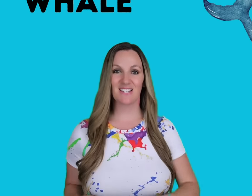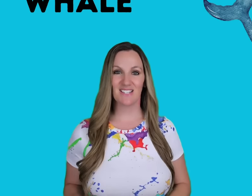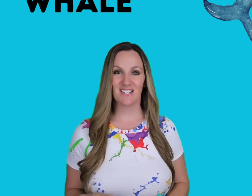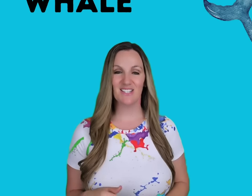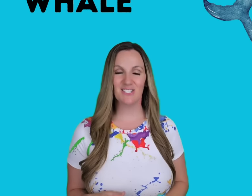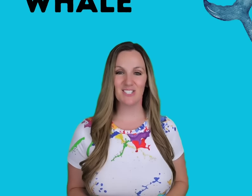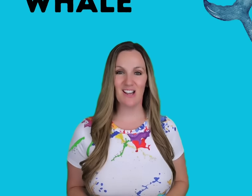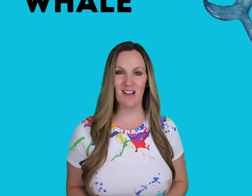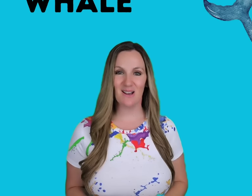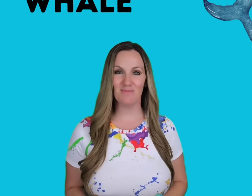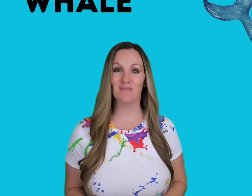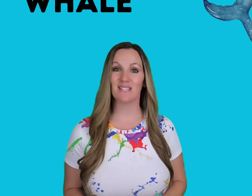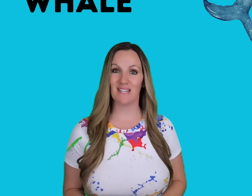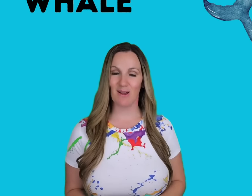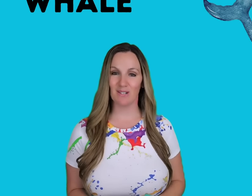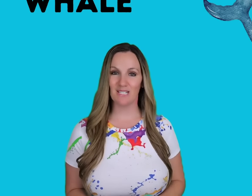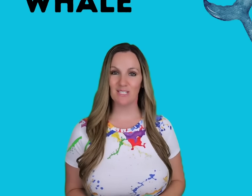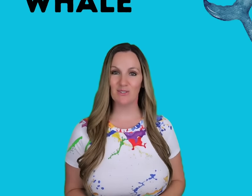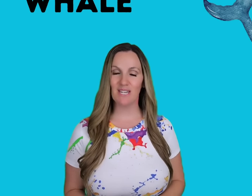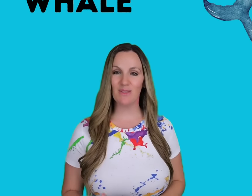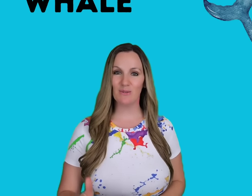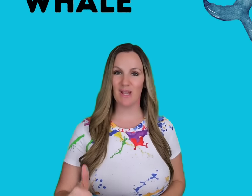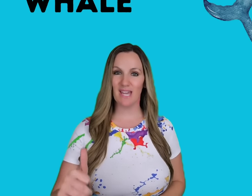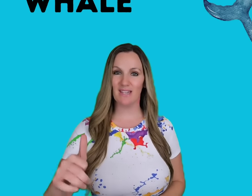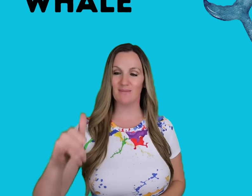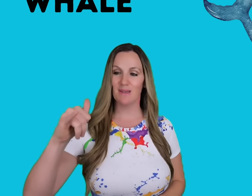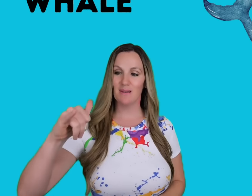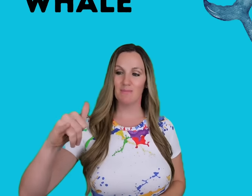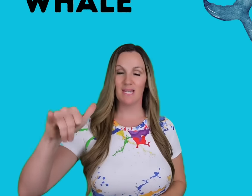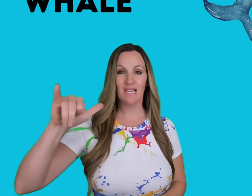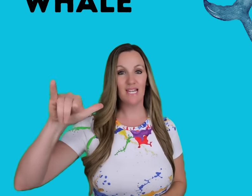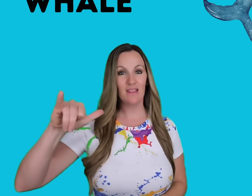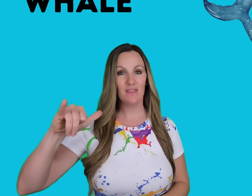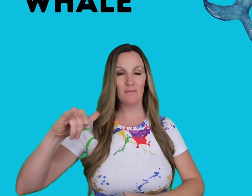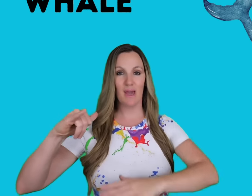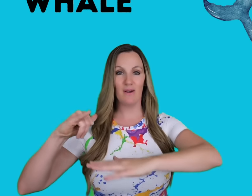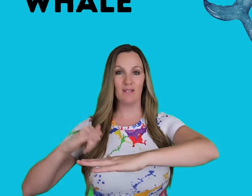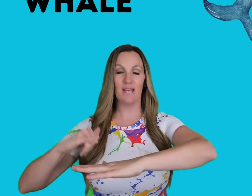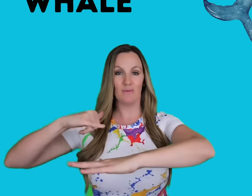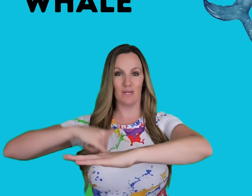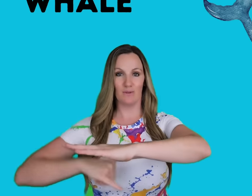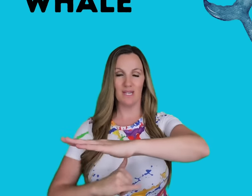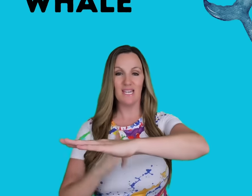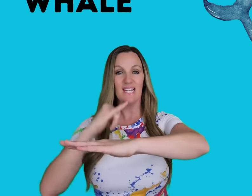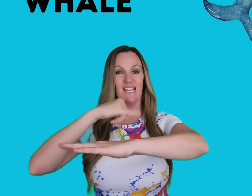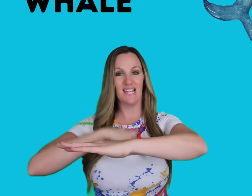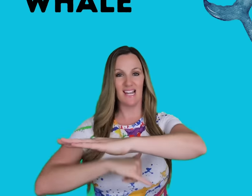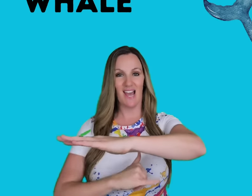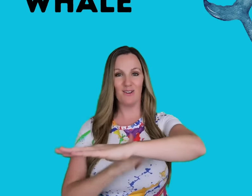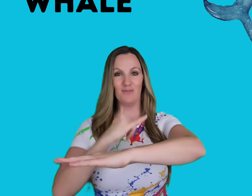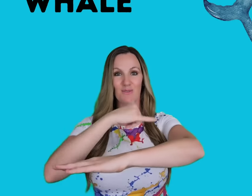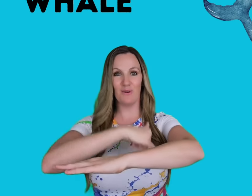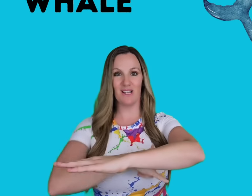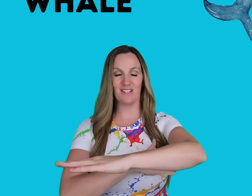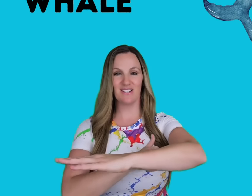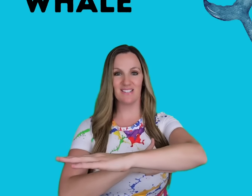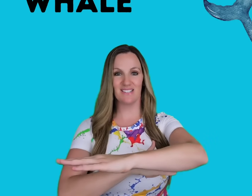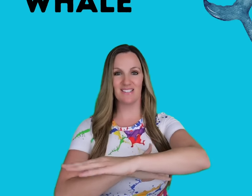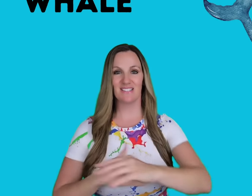Good job. Now we're gonna do the other way. Pinky and thumb out. We go in and out of the water.